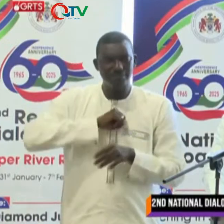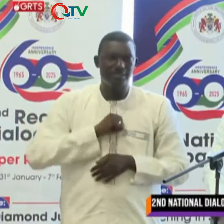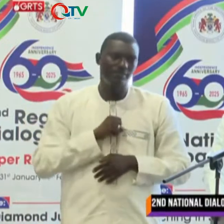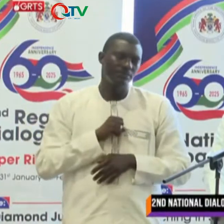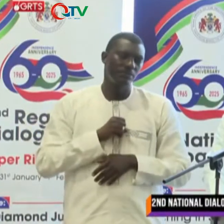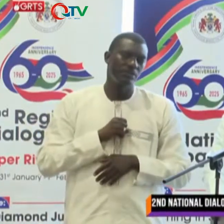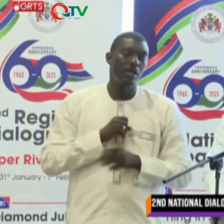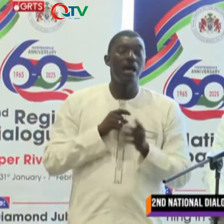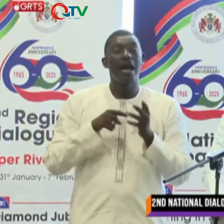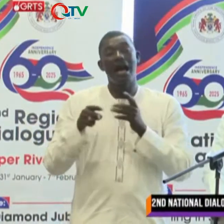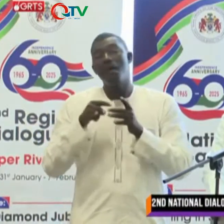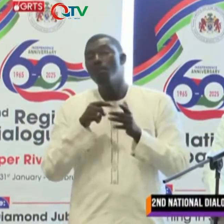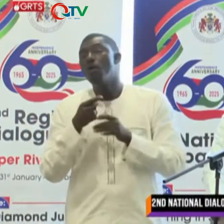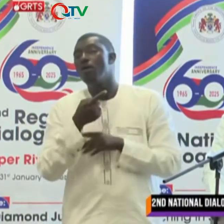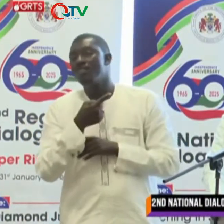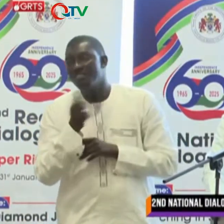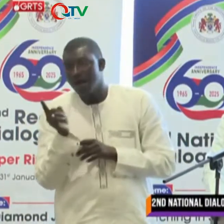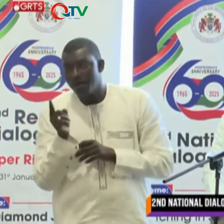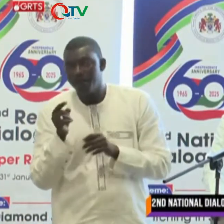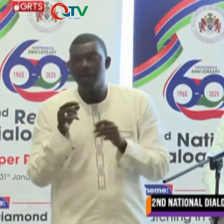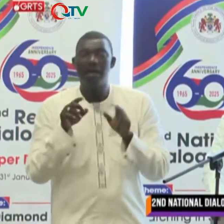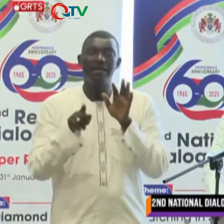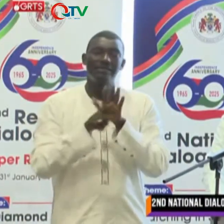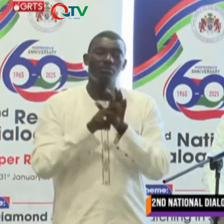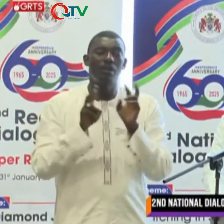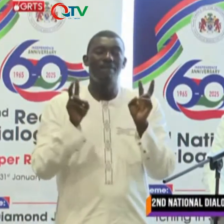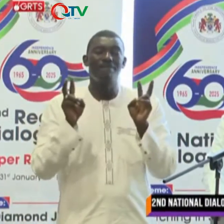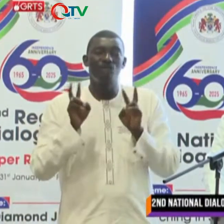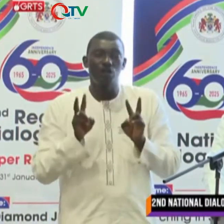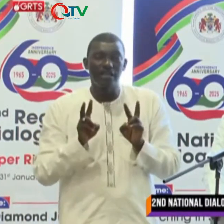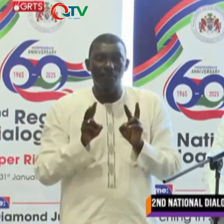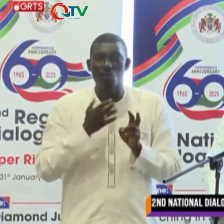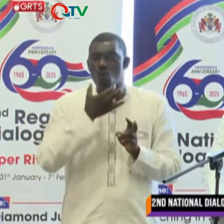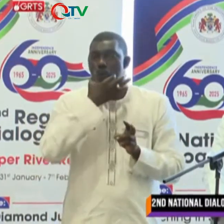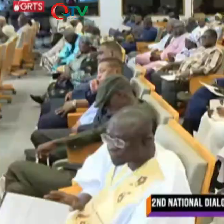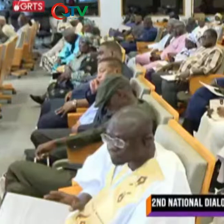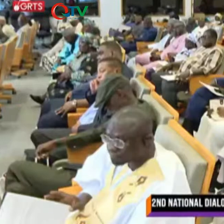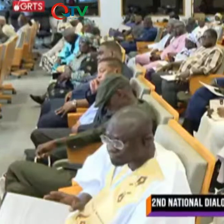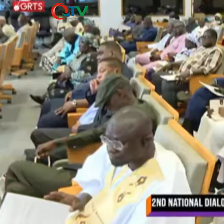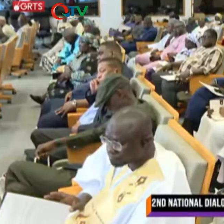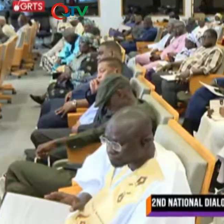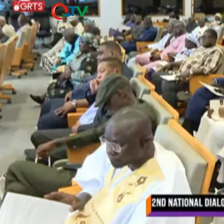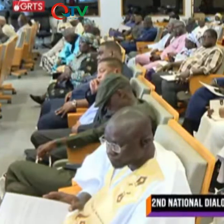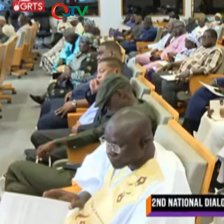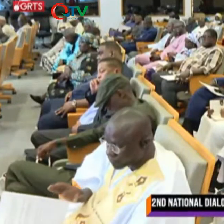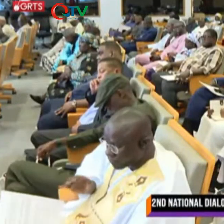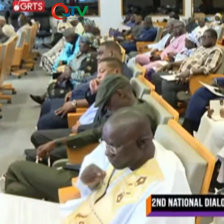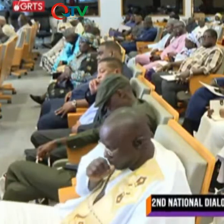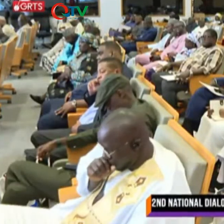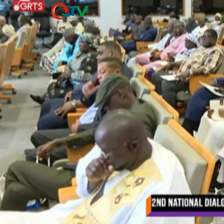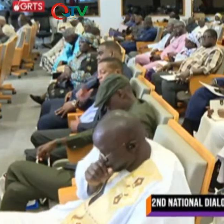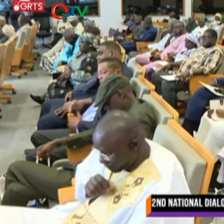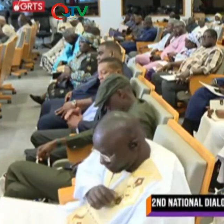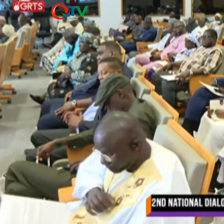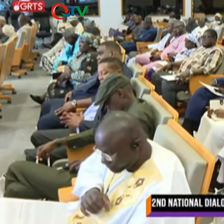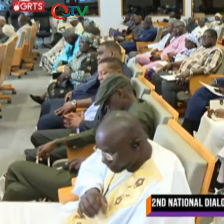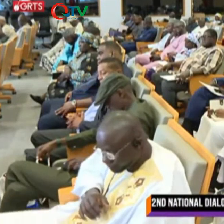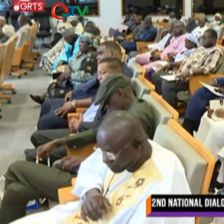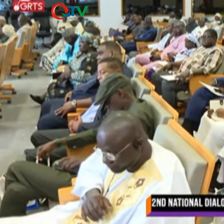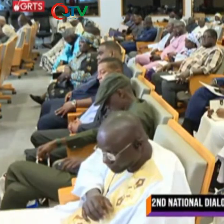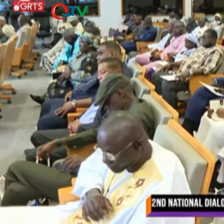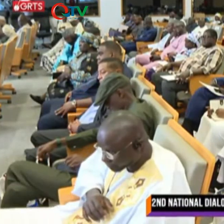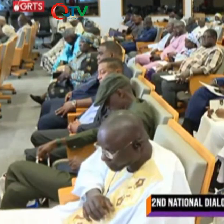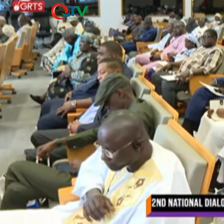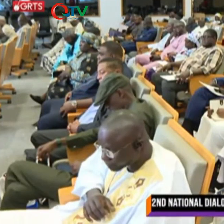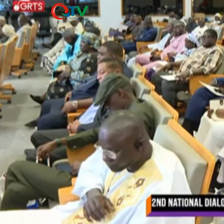Among them are the precious and vulnerable women, youth, and disadvantaged groups who deserve